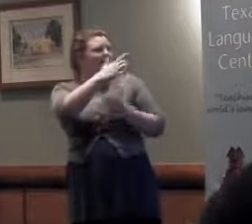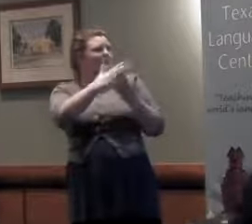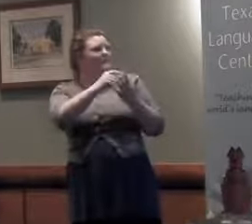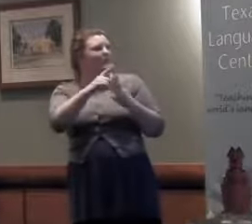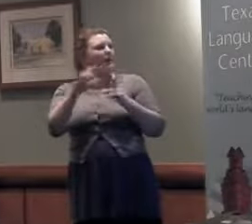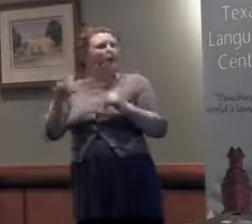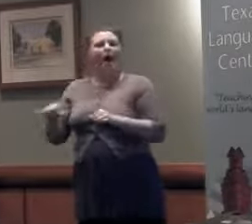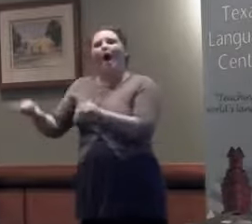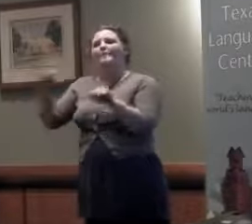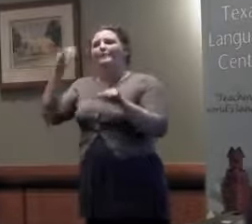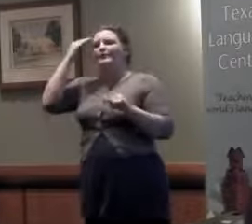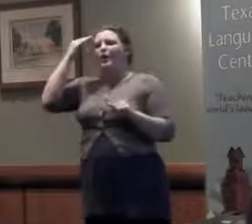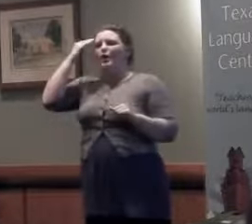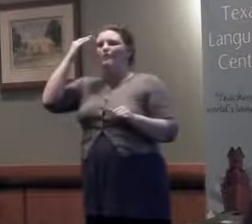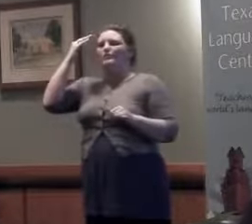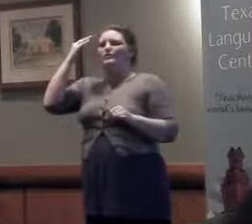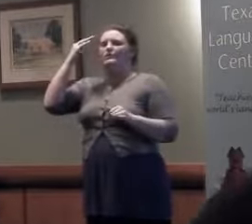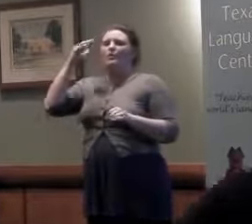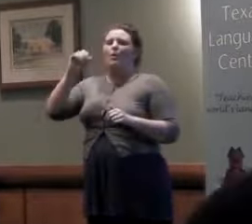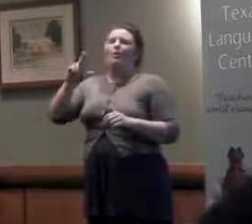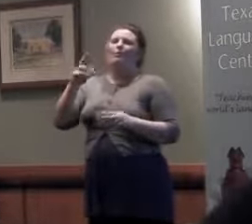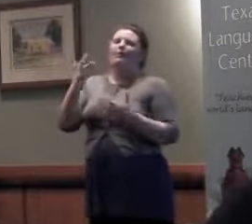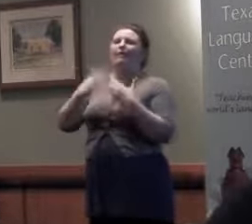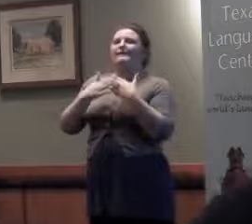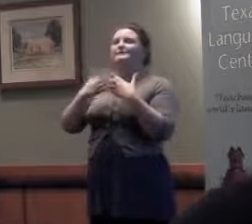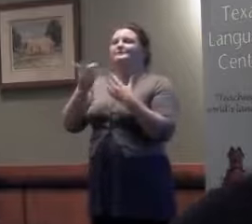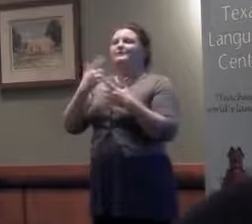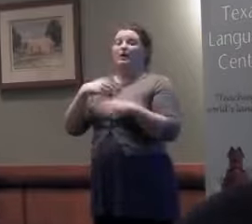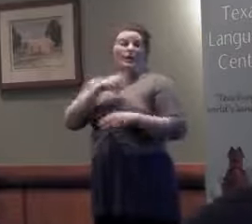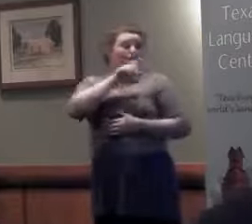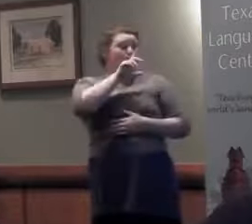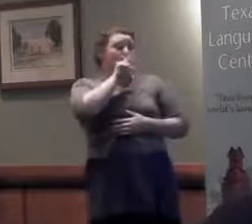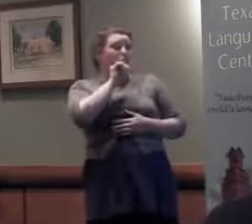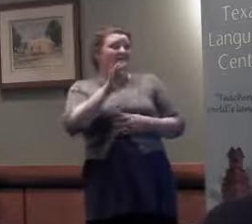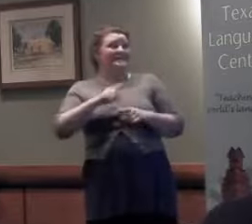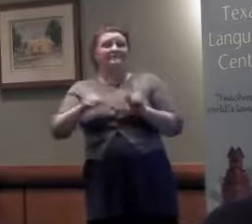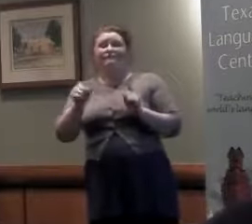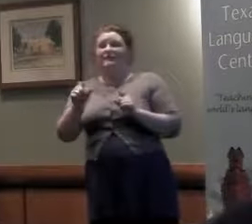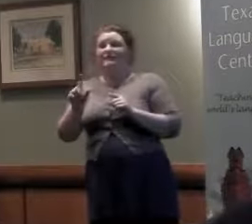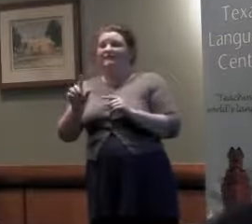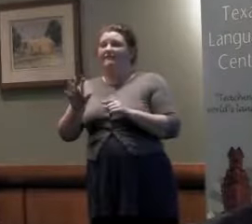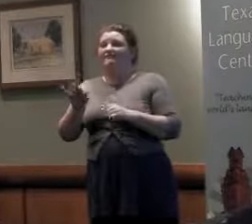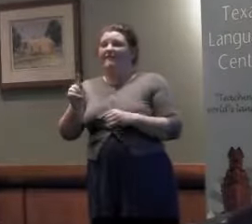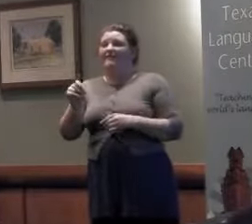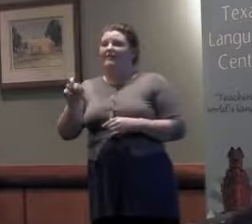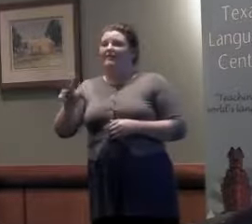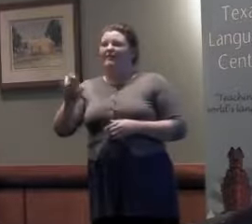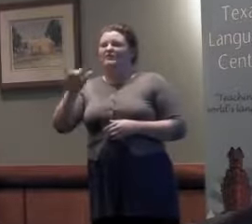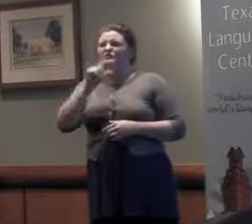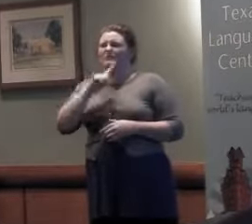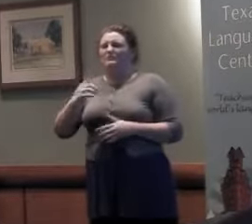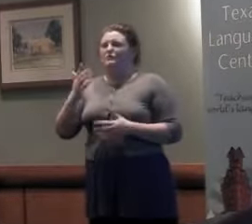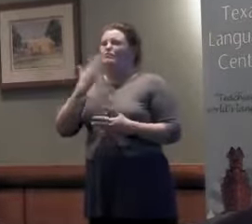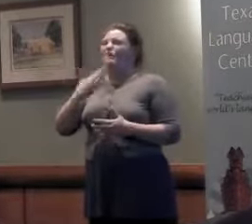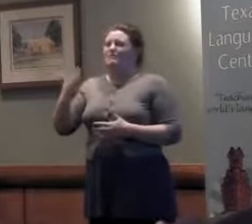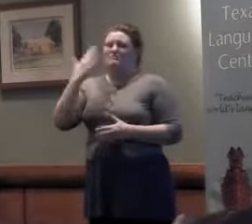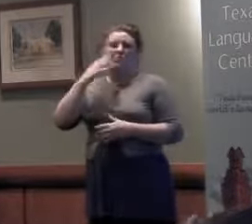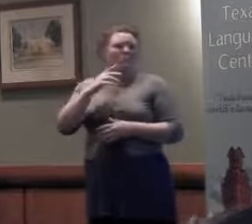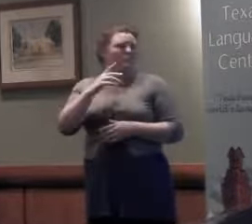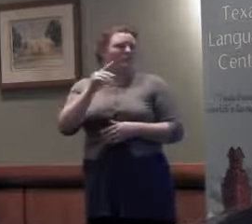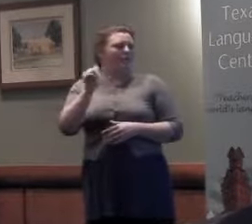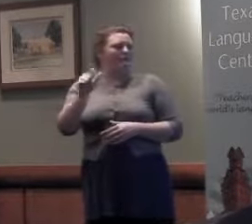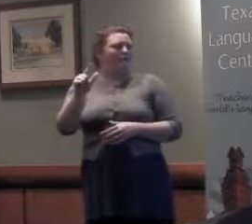commonly known, or at least heard of a different feather, is very well known narrative in ASL.